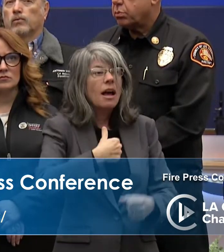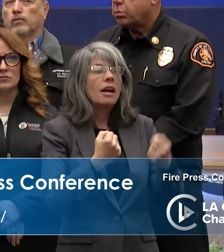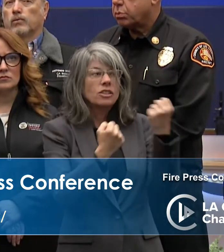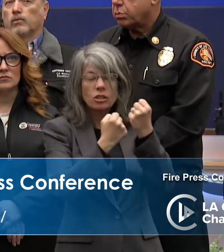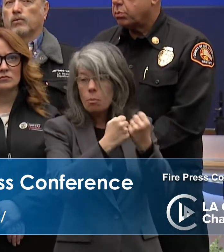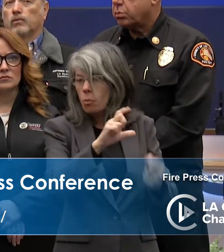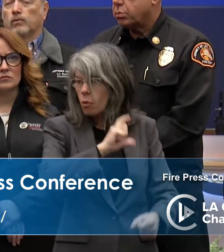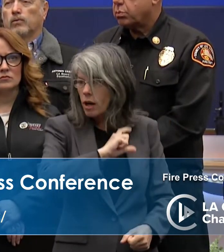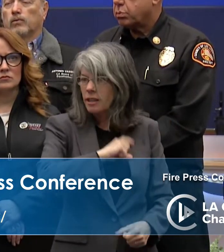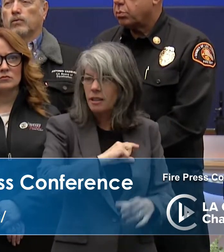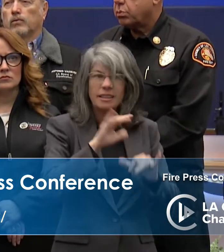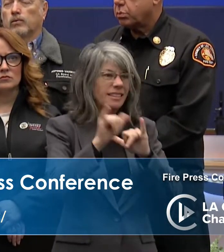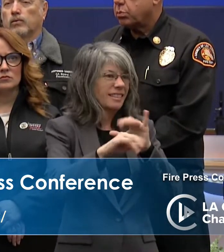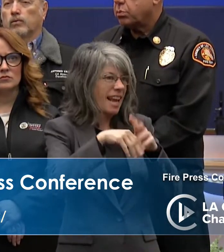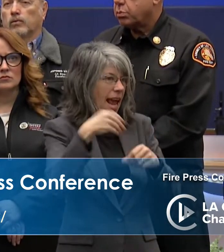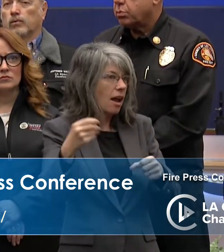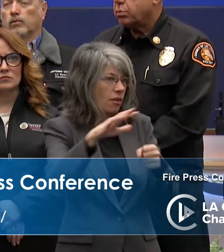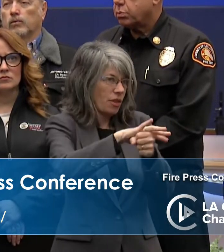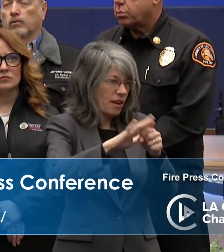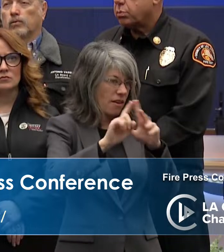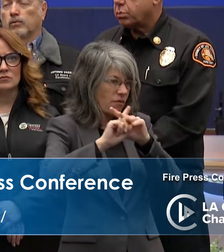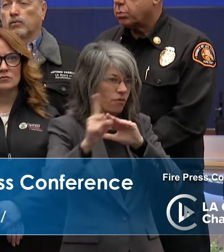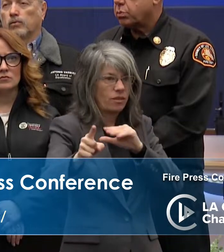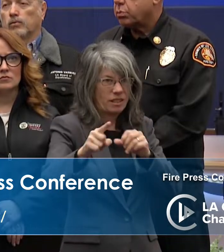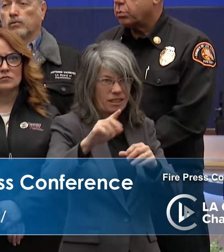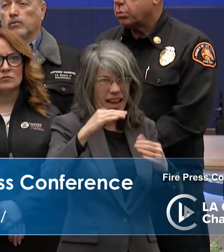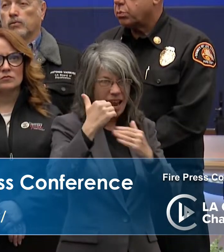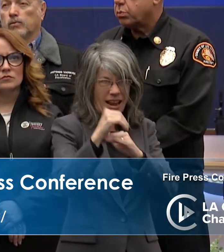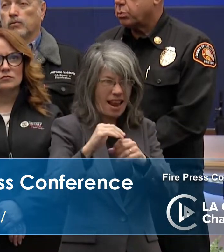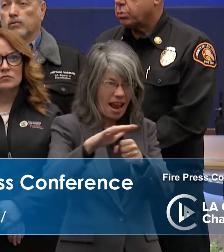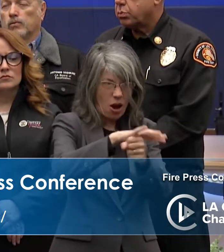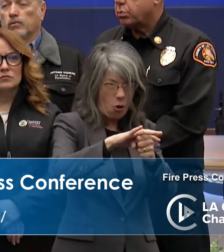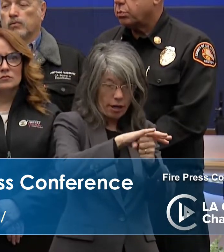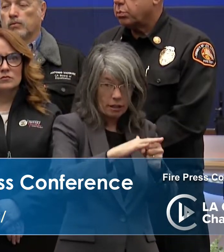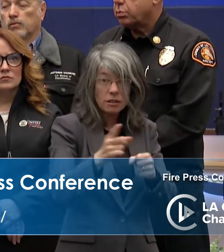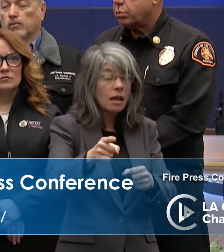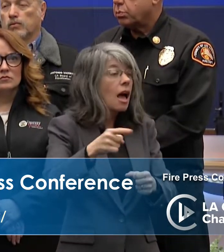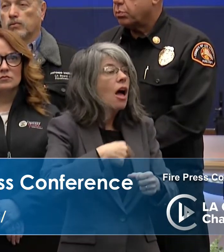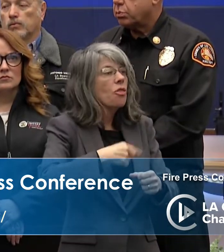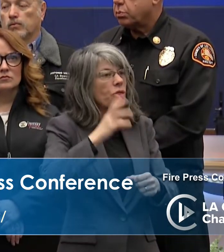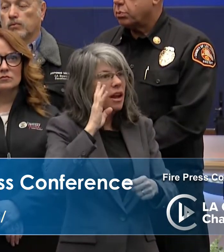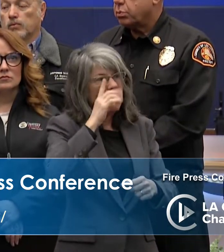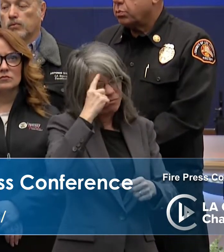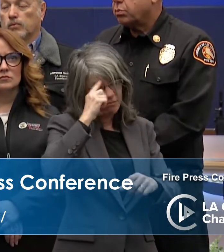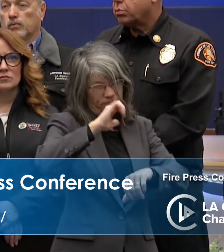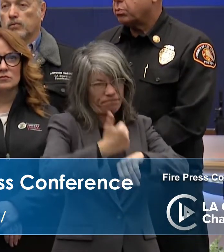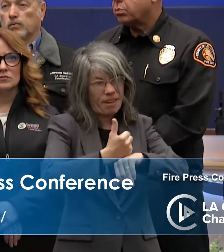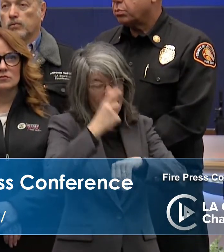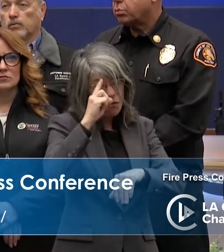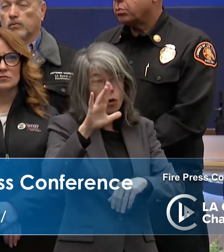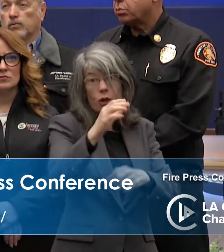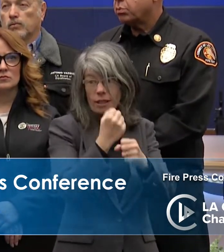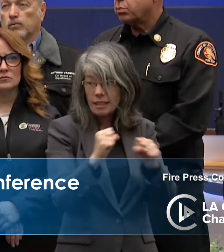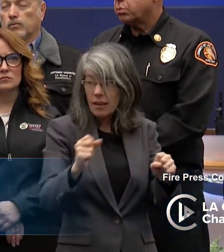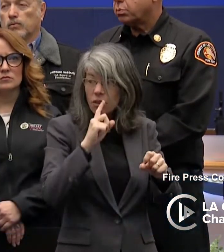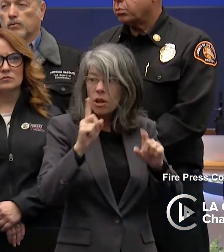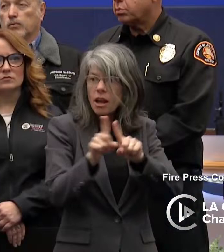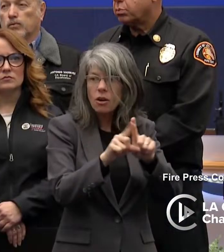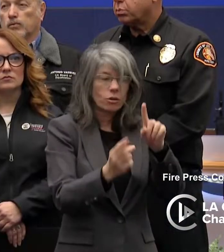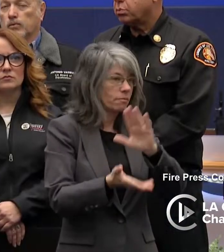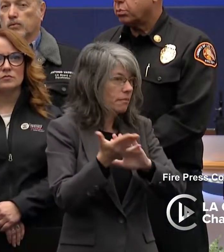law enforcement. Stay out of the evacuation zones. They are designed for your safety and to